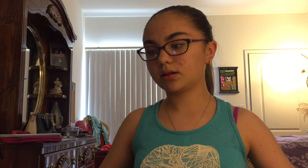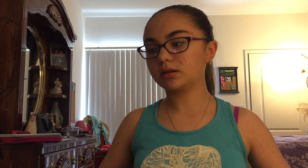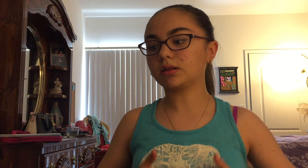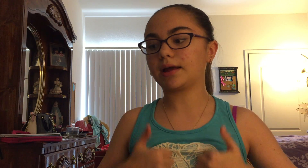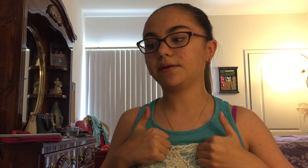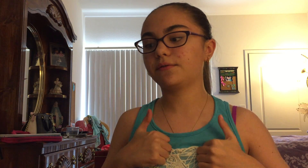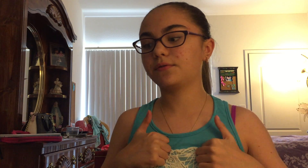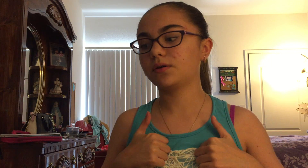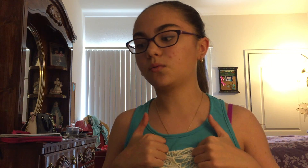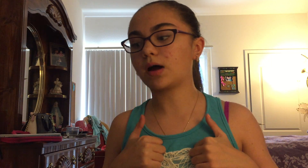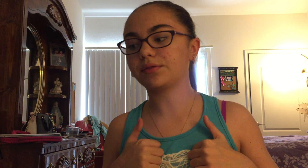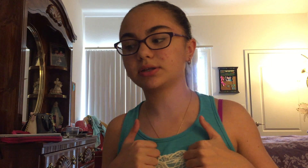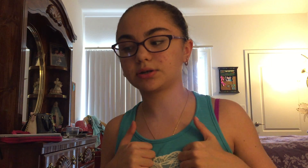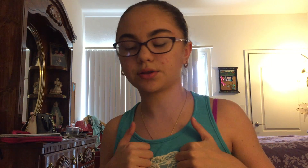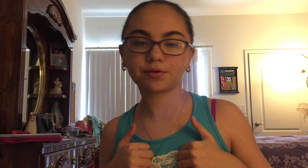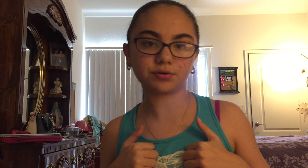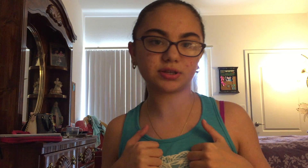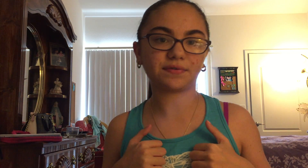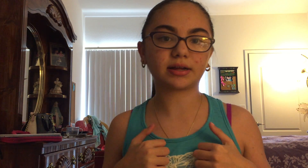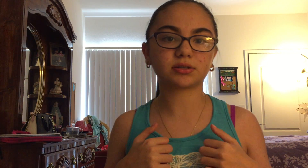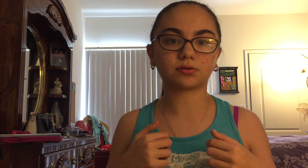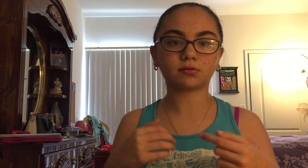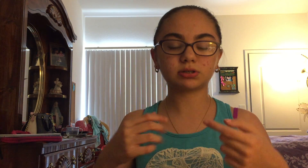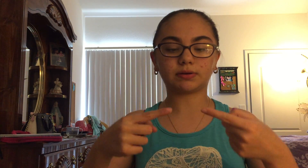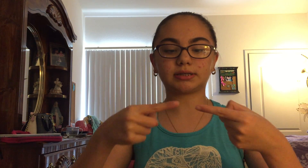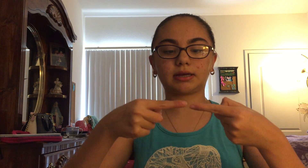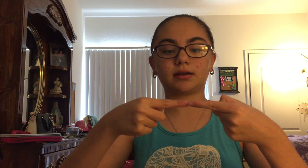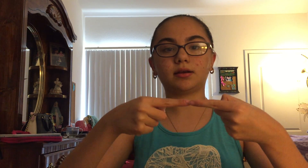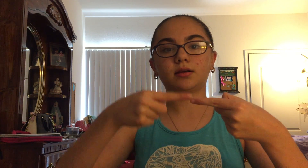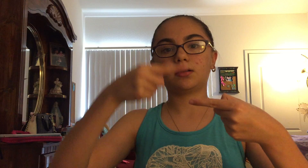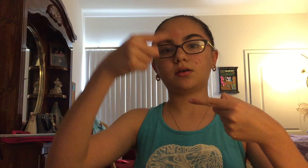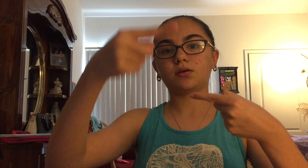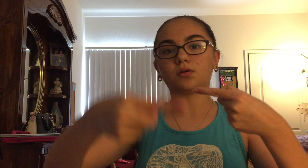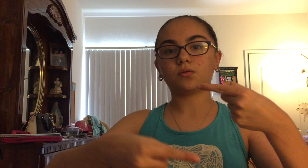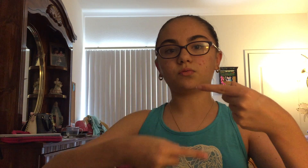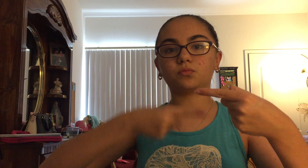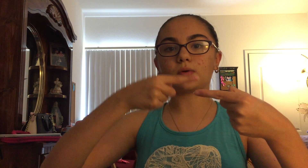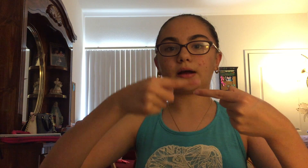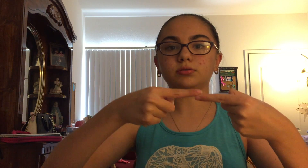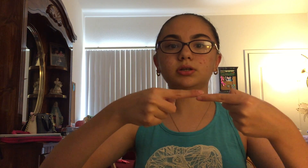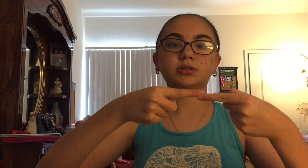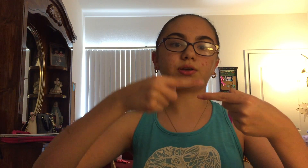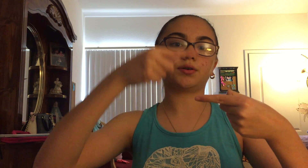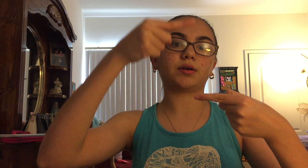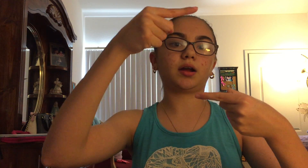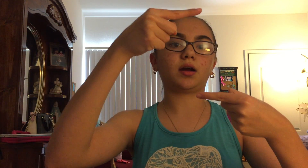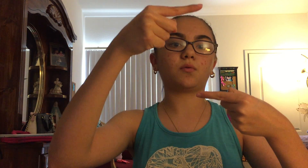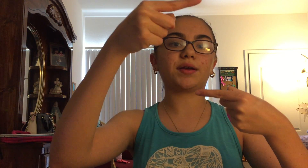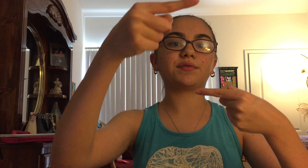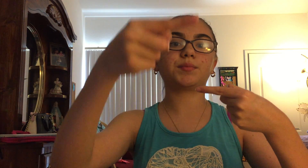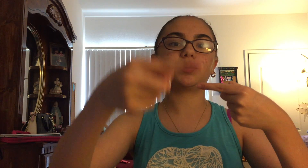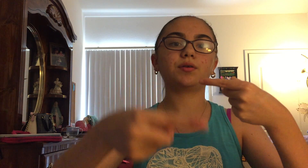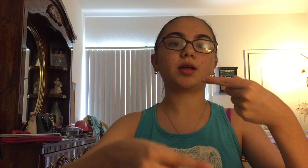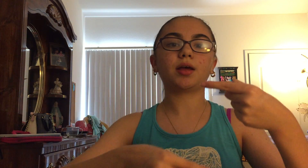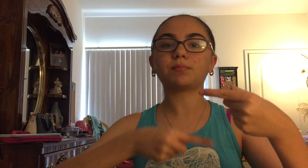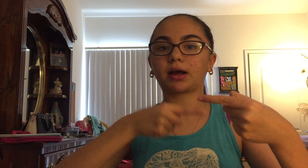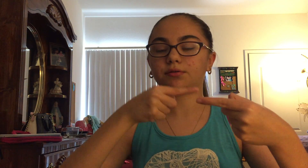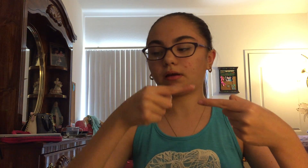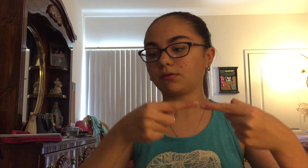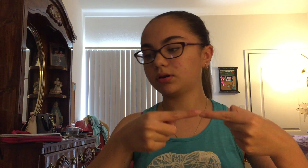life while on this earth crucify its soul so I said wound so you're going away from you and back around